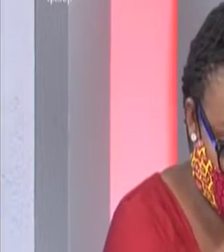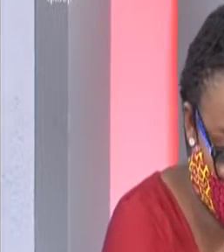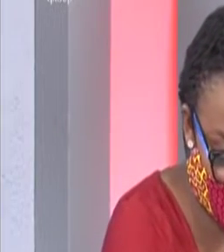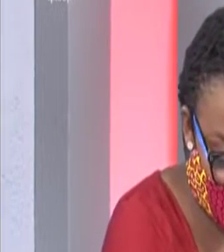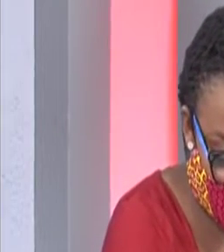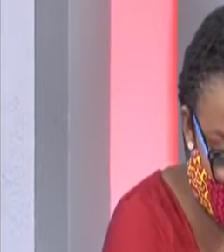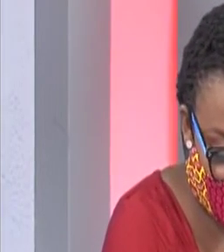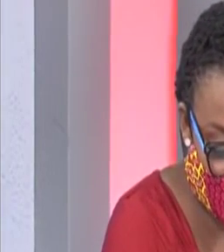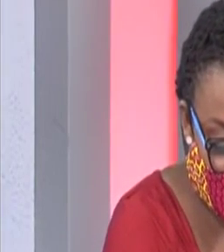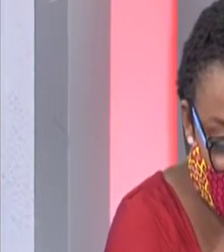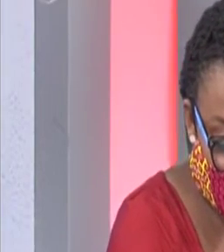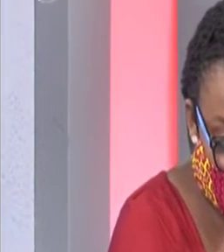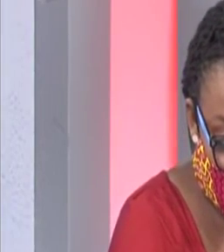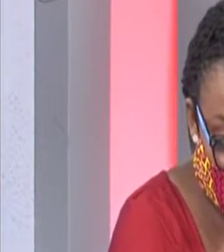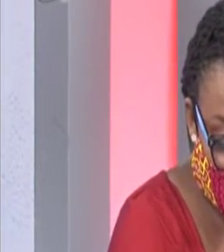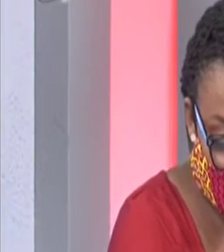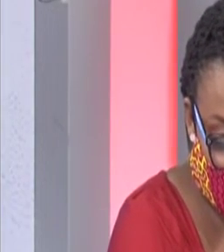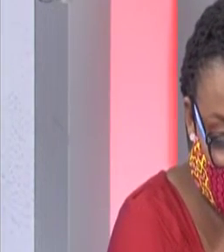some